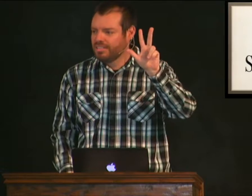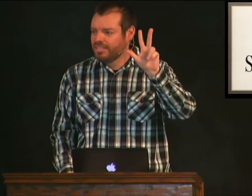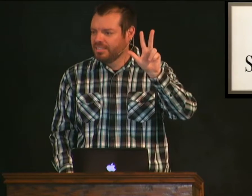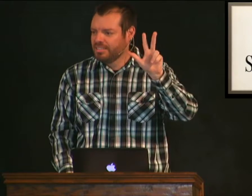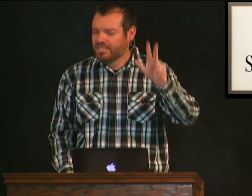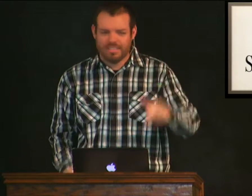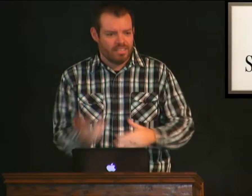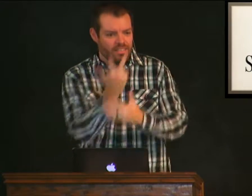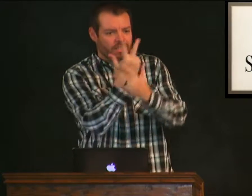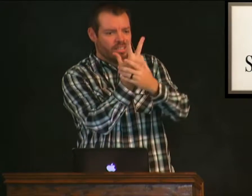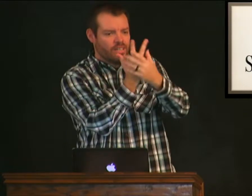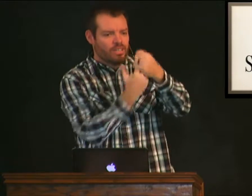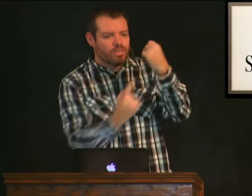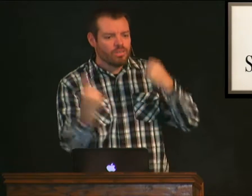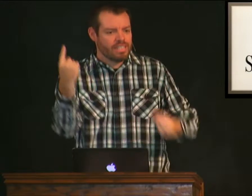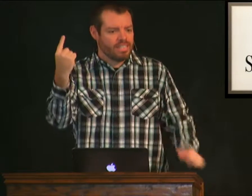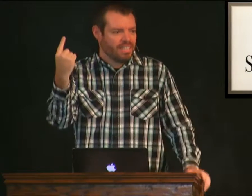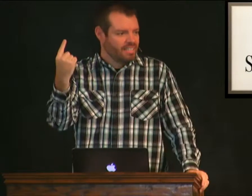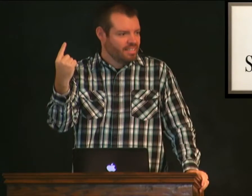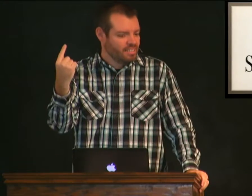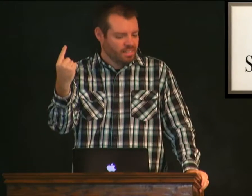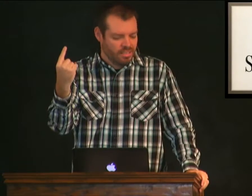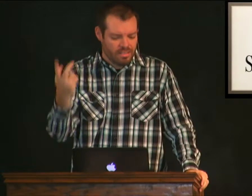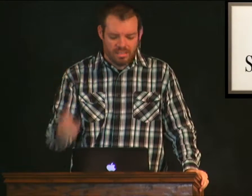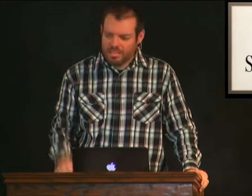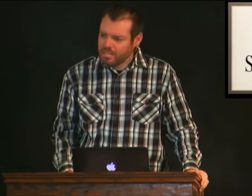Spirit, the Trinity,